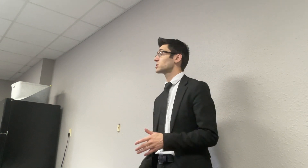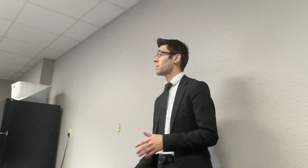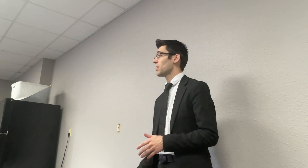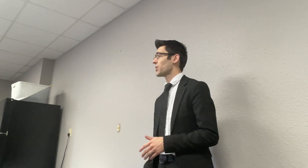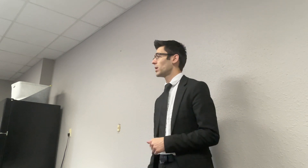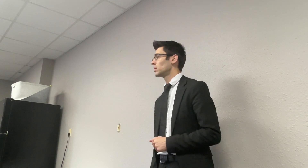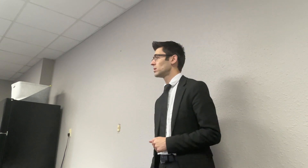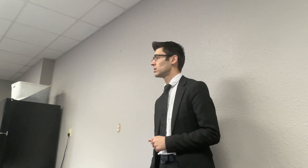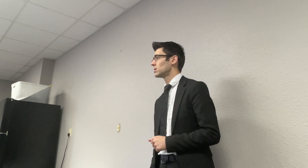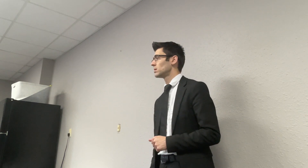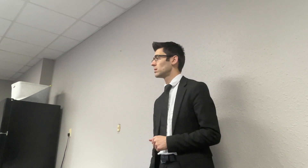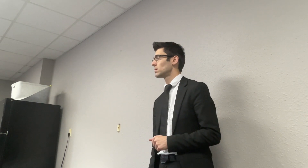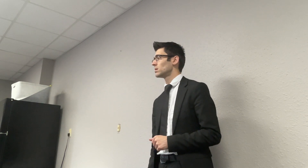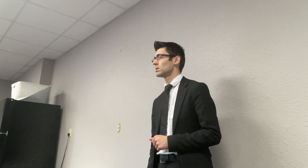month.